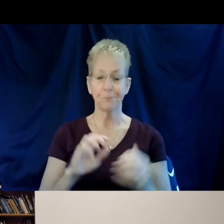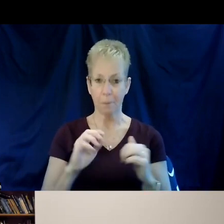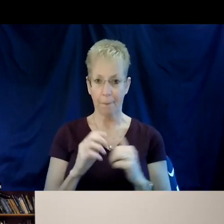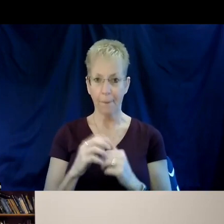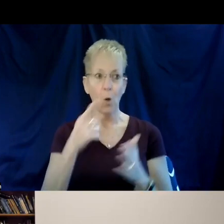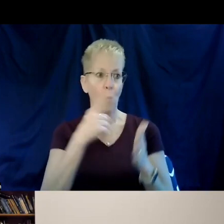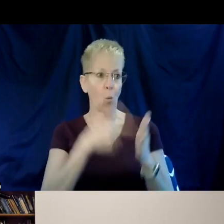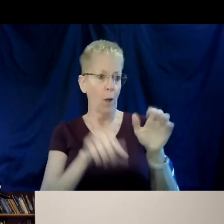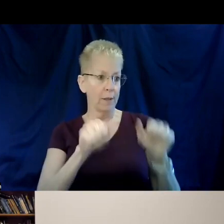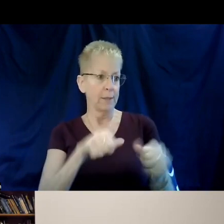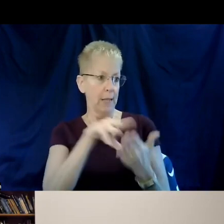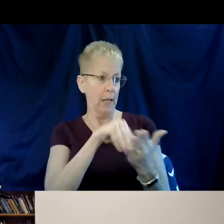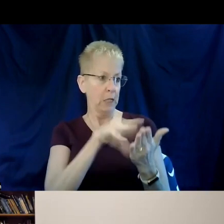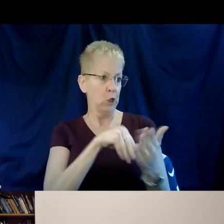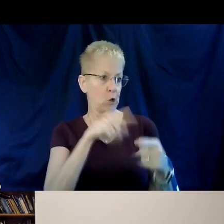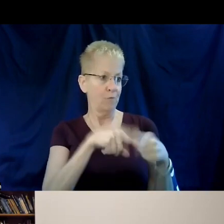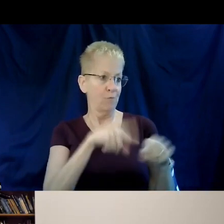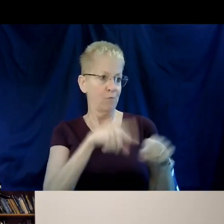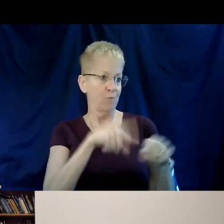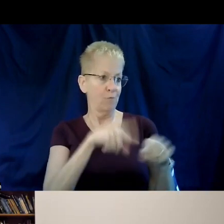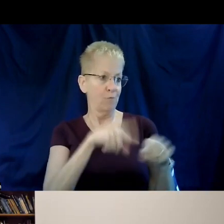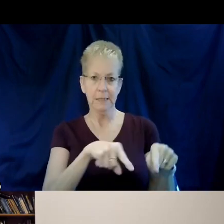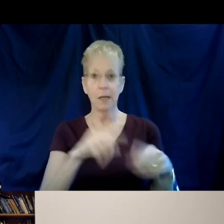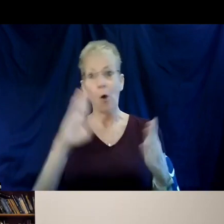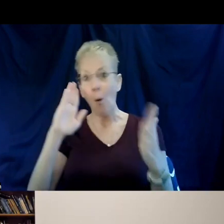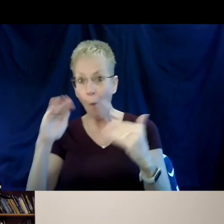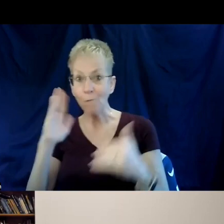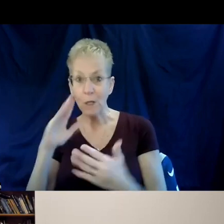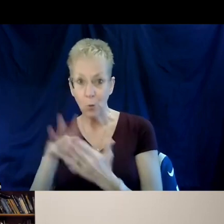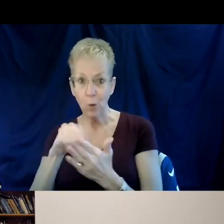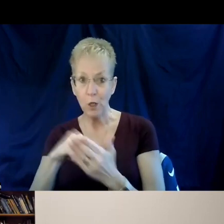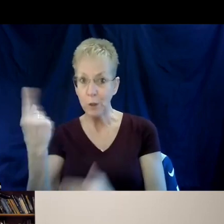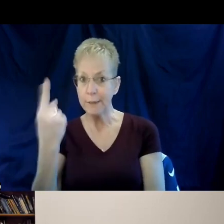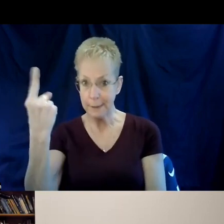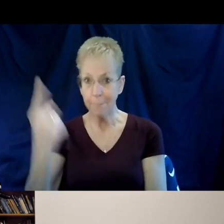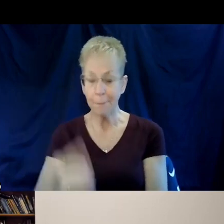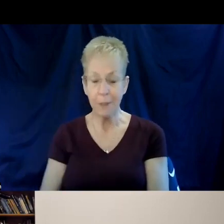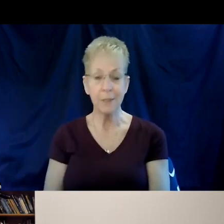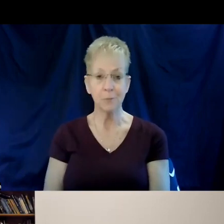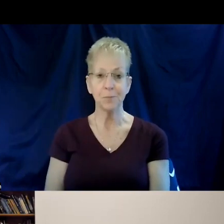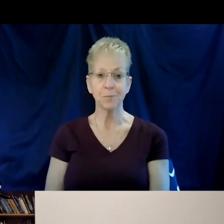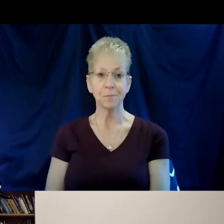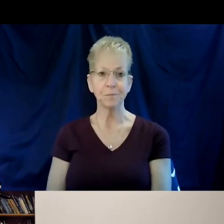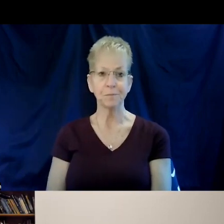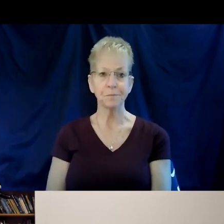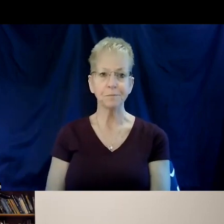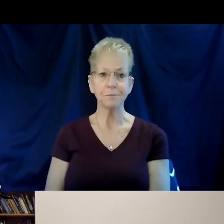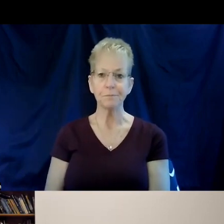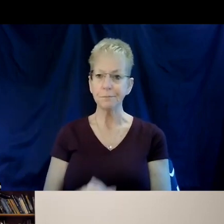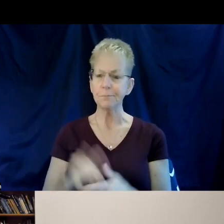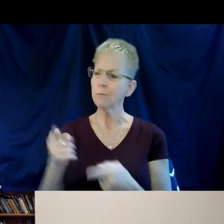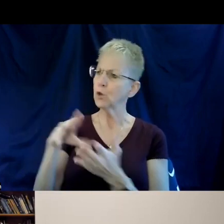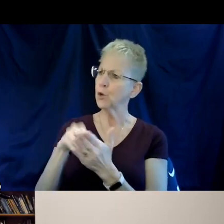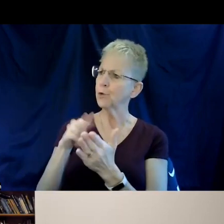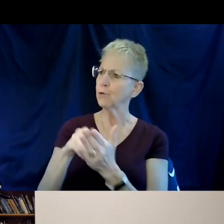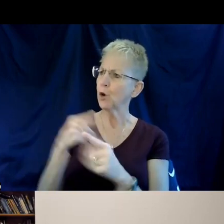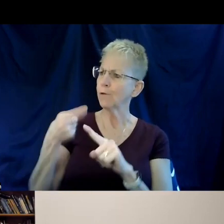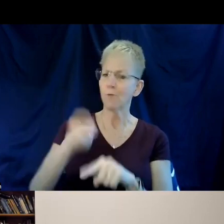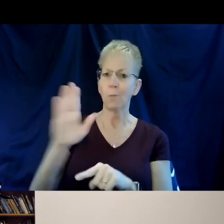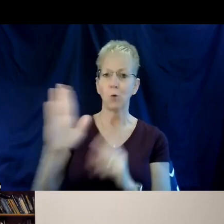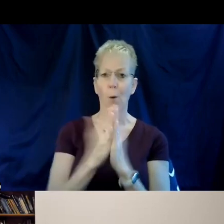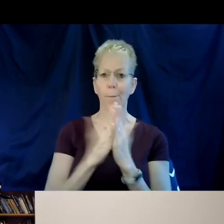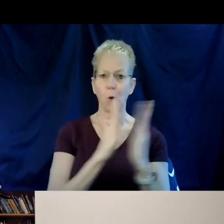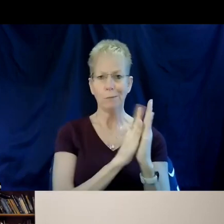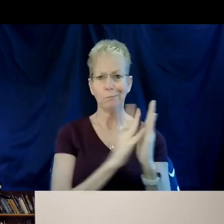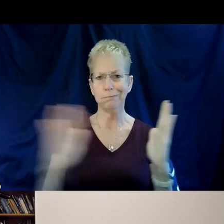can we learn from it? Just Right. hopefully something. Yeah. What have you learned from doing these books? Speaking